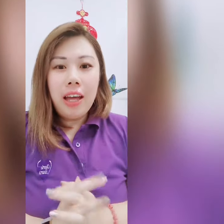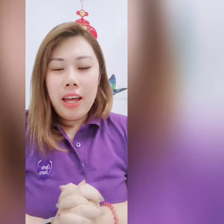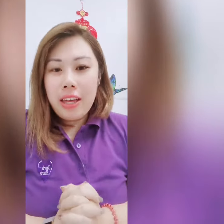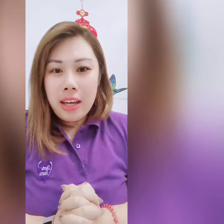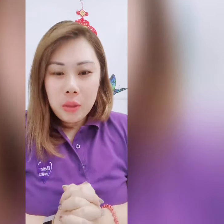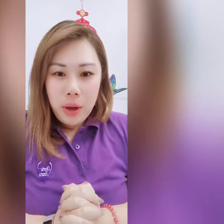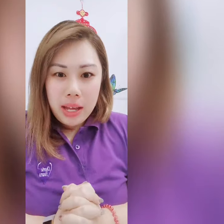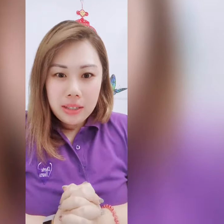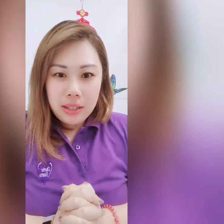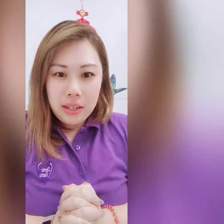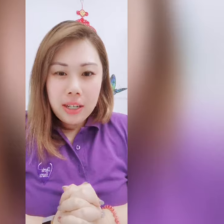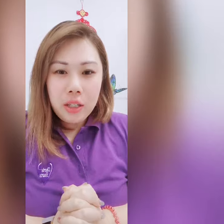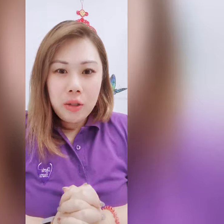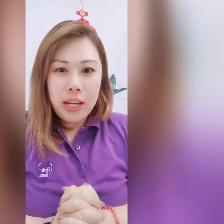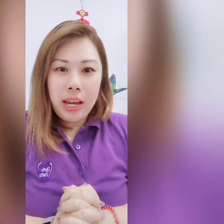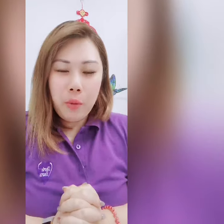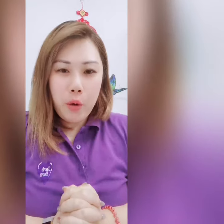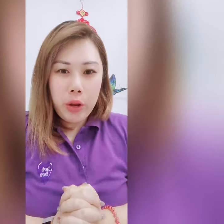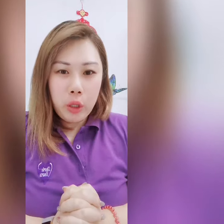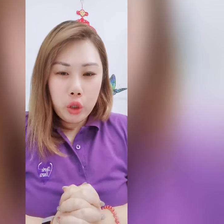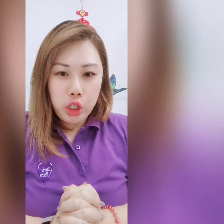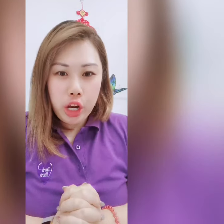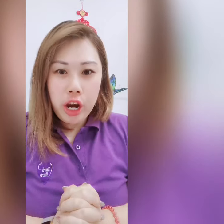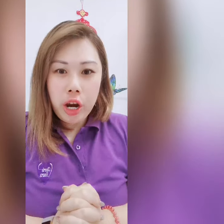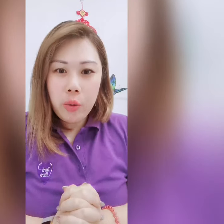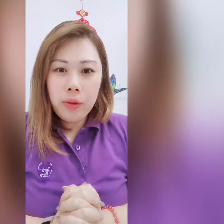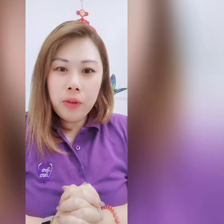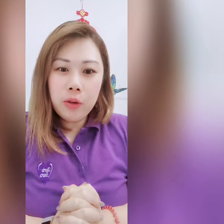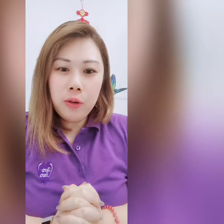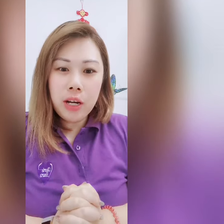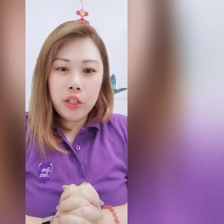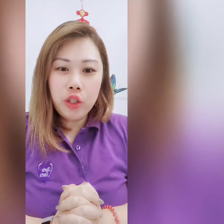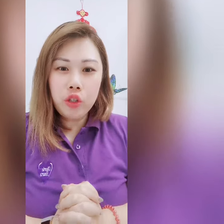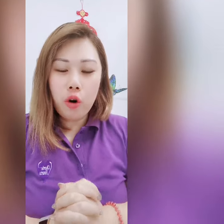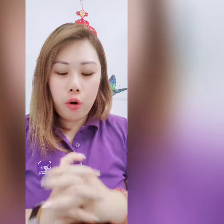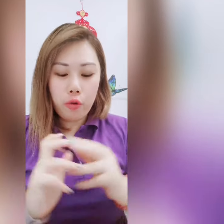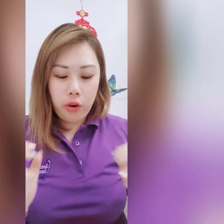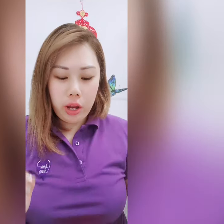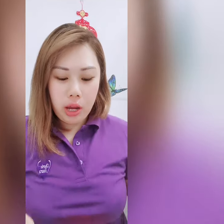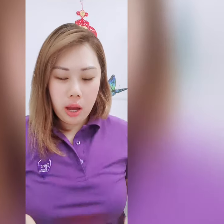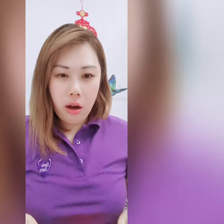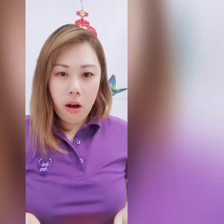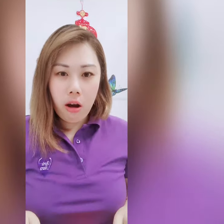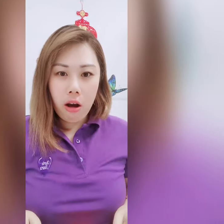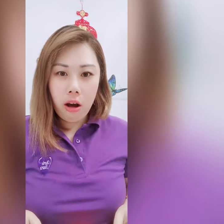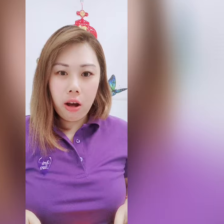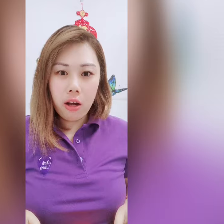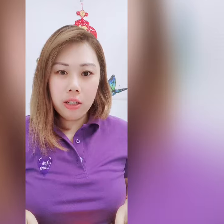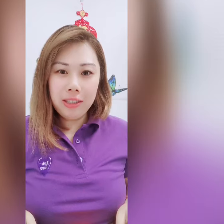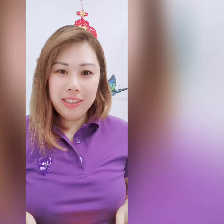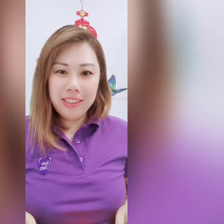And guess what? Today, I'm going to share with you a story on